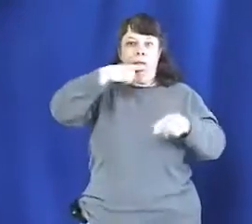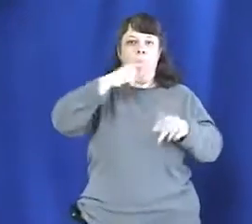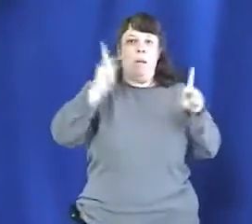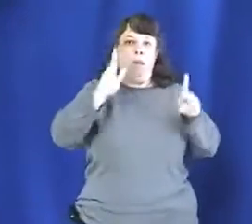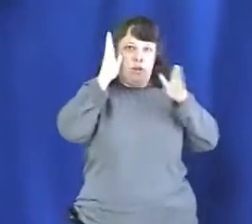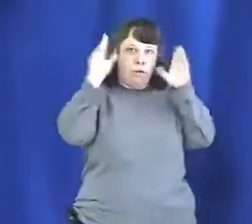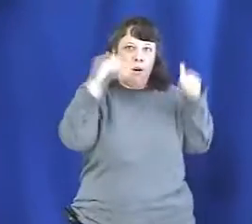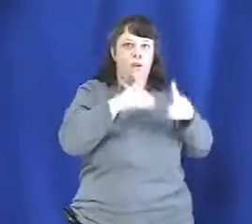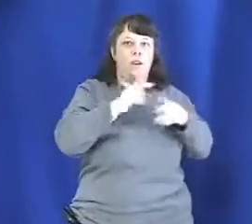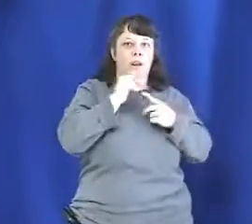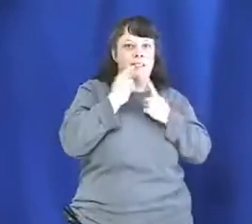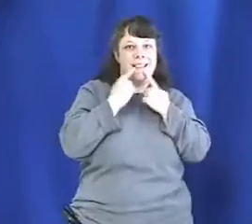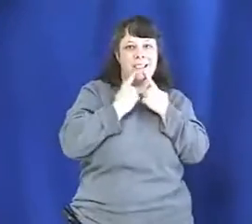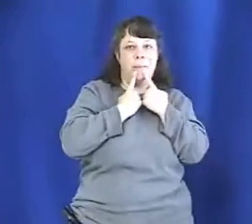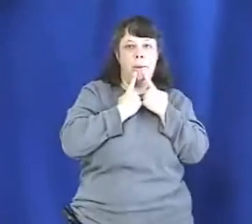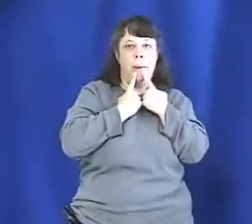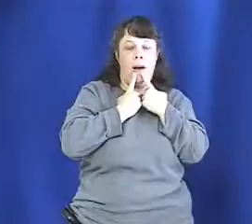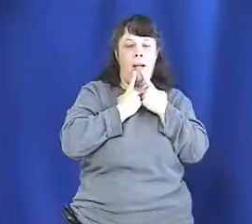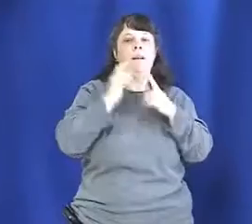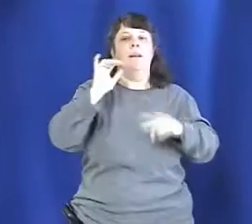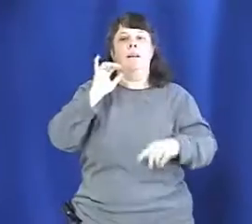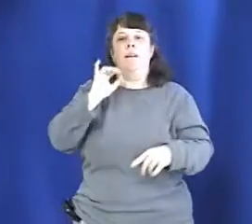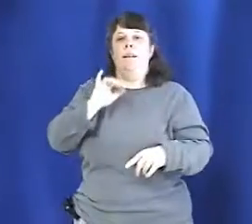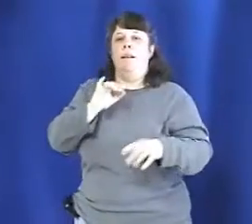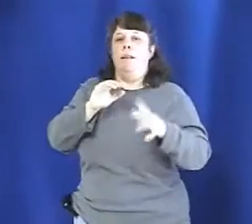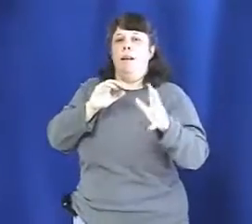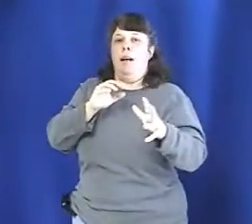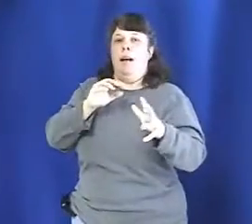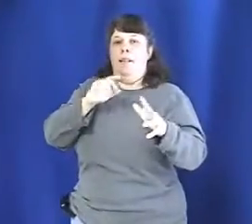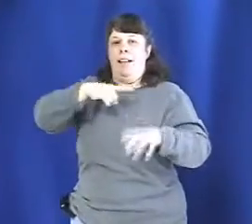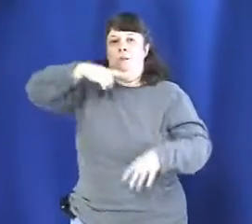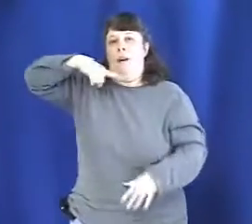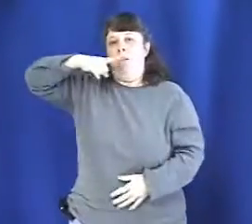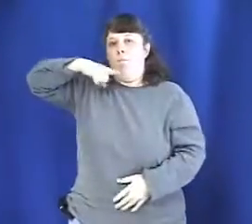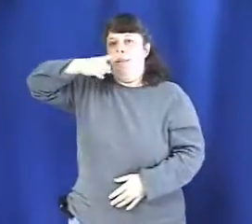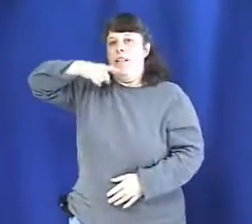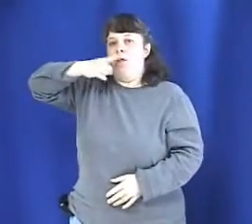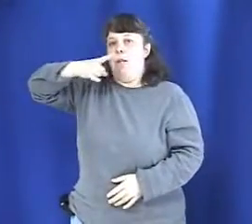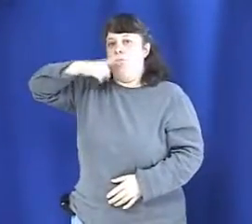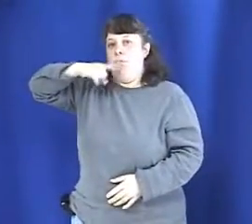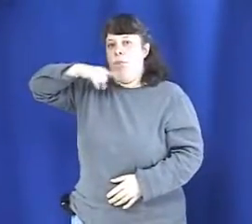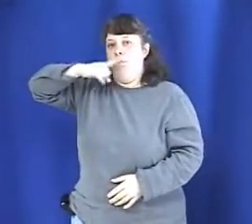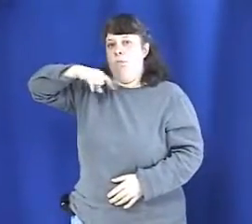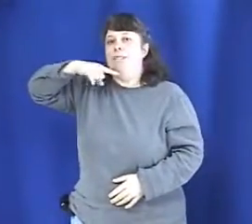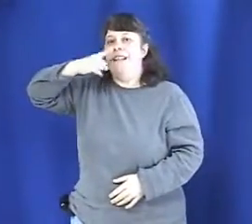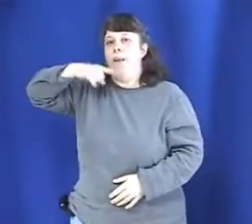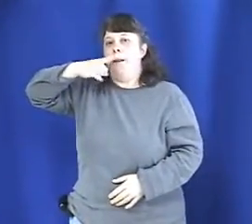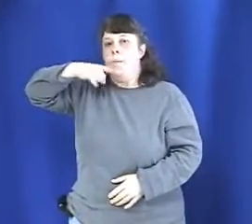Hearing people are so focused on this, and that's why hearing, hearing.